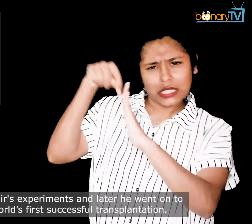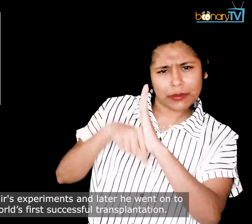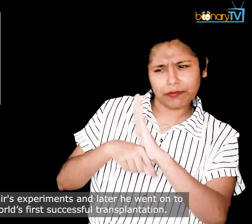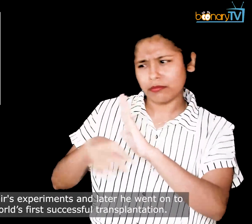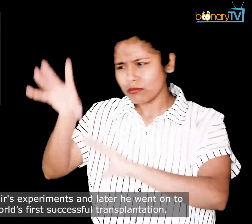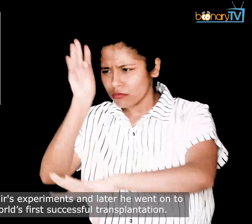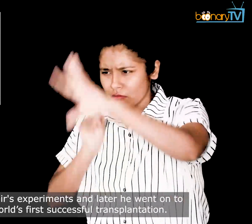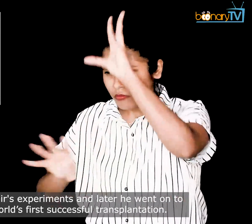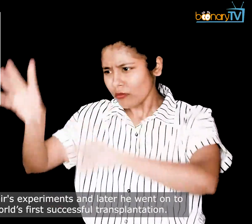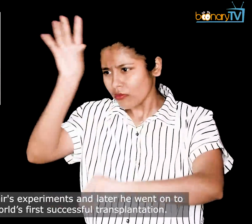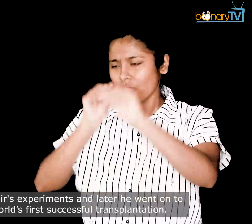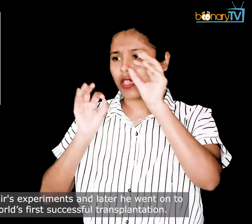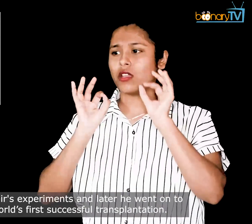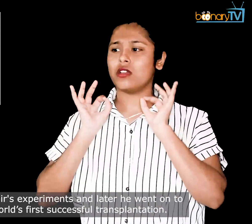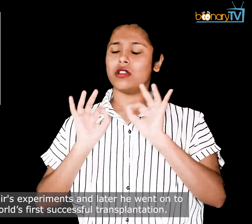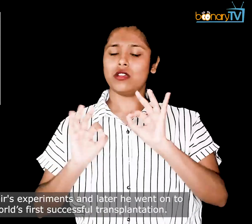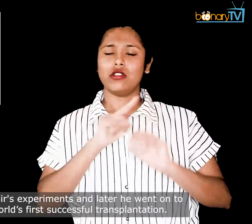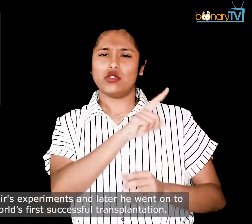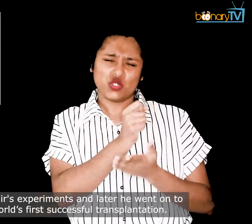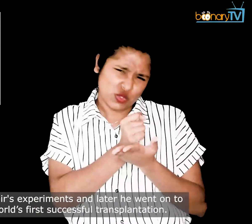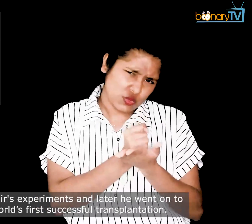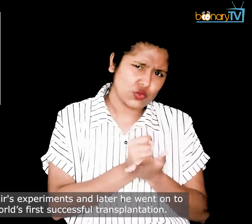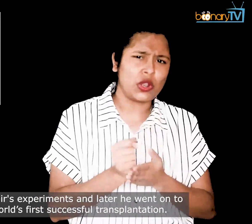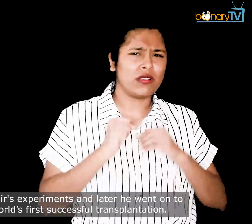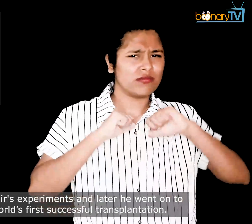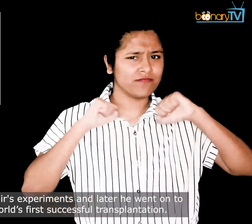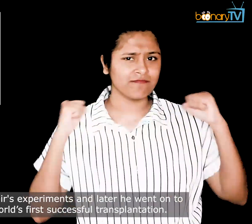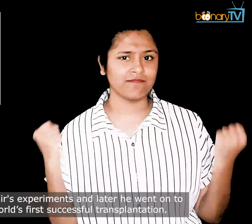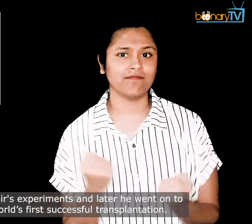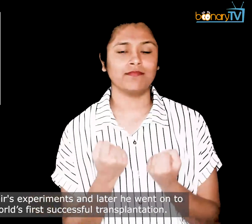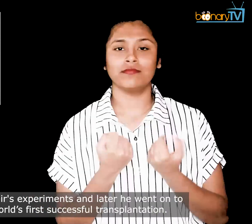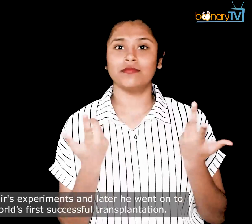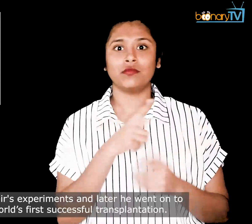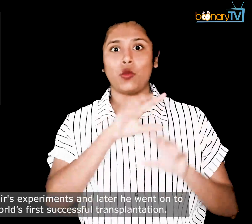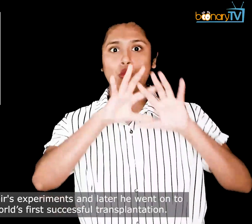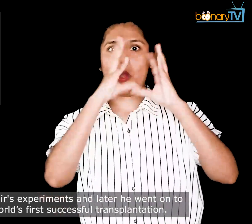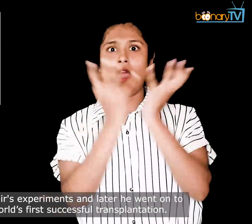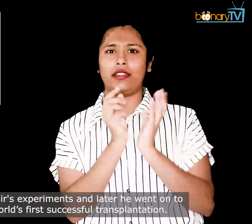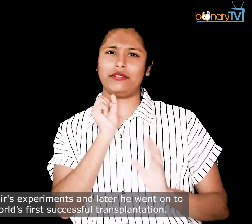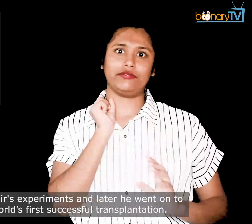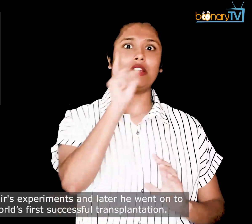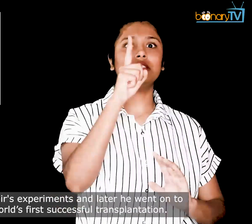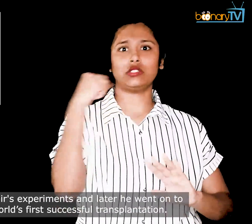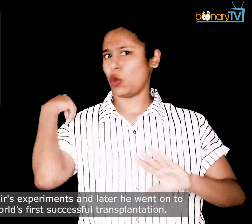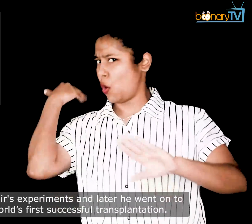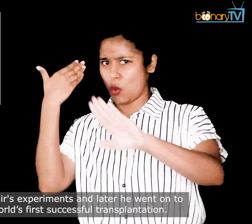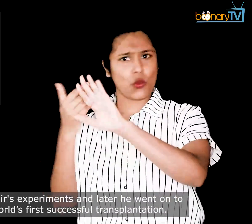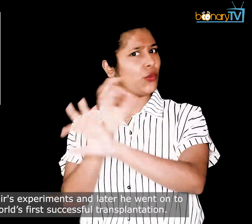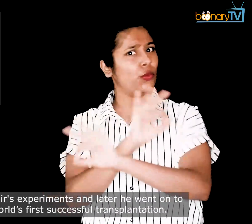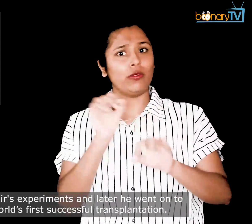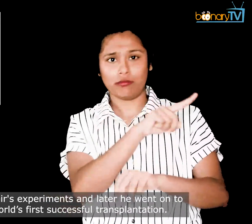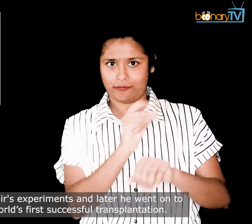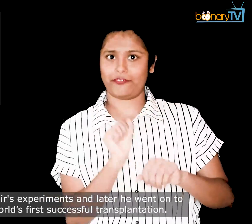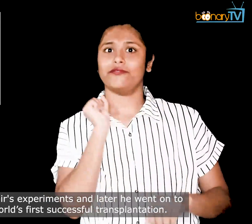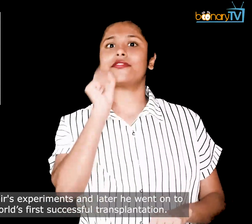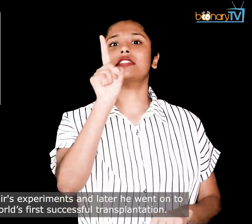and later he went on to perform the world's first successful